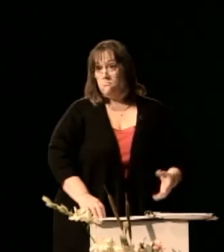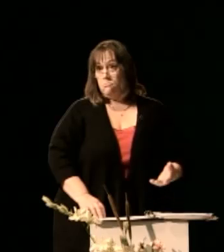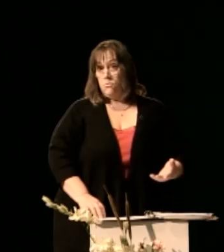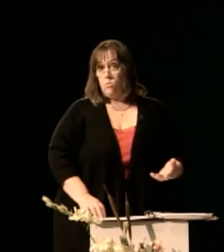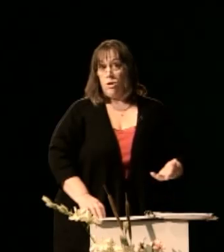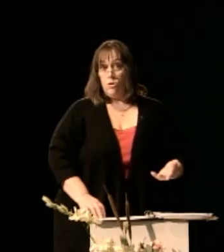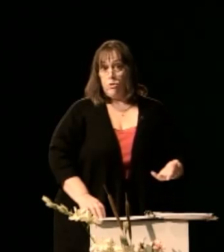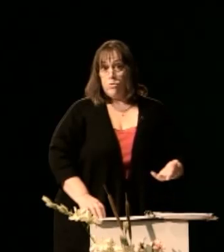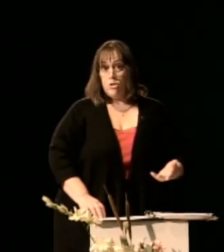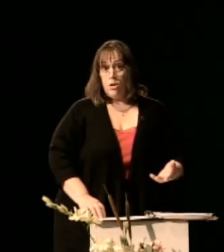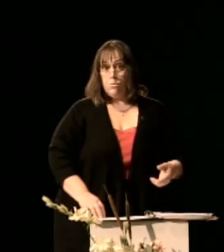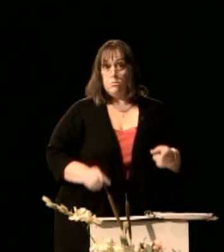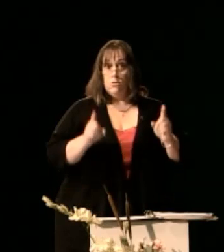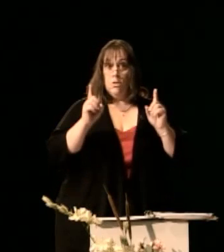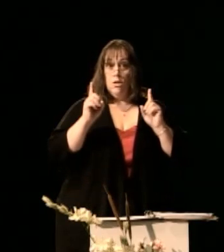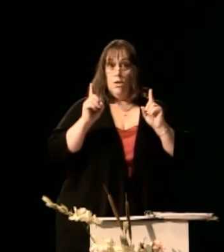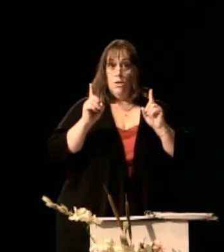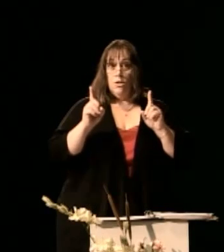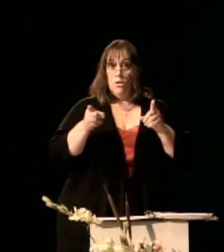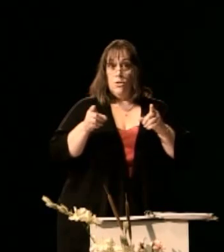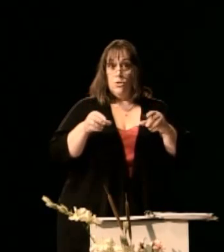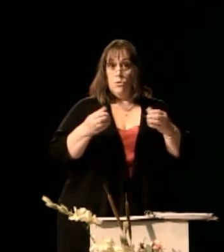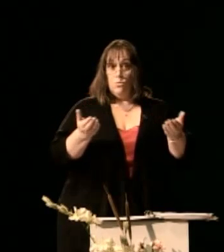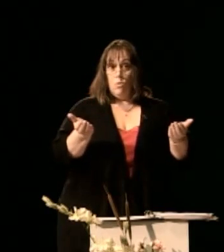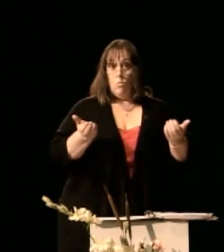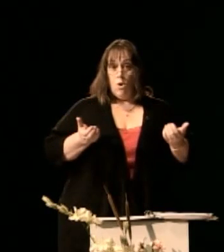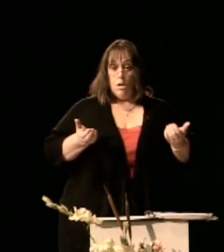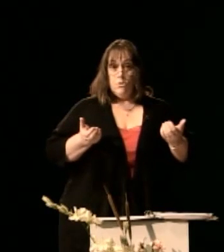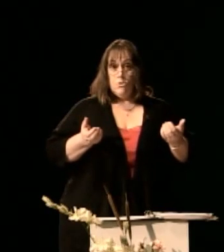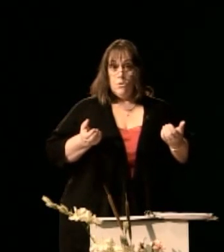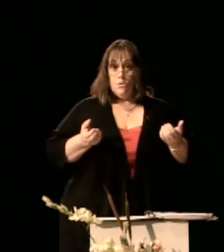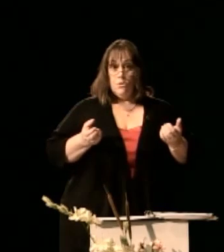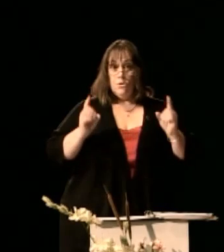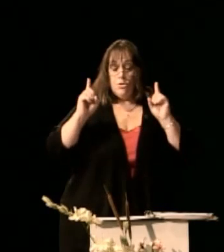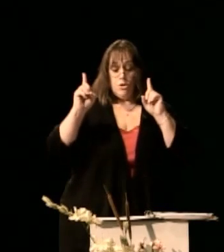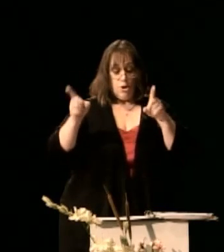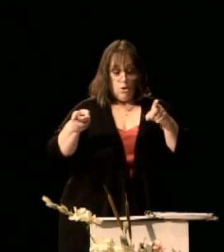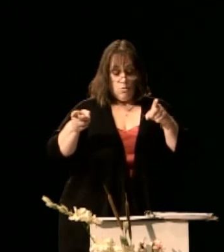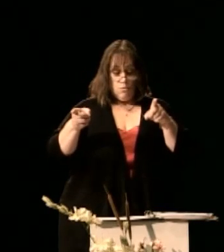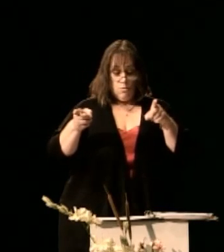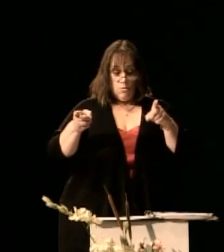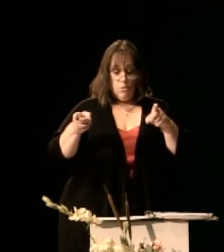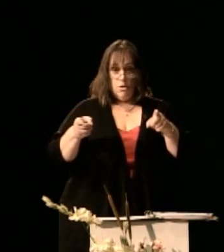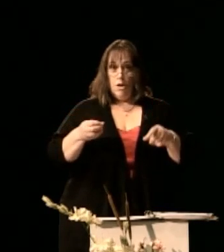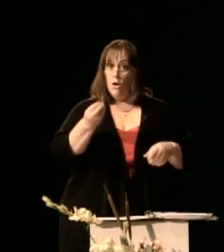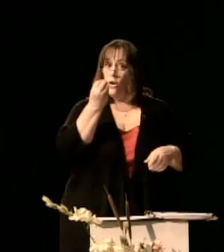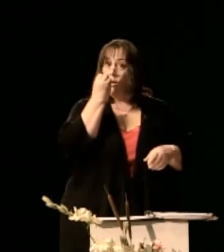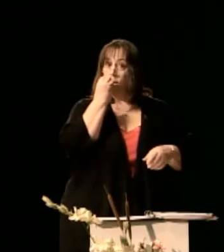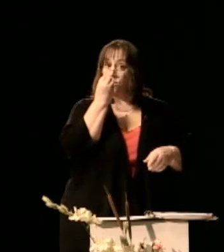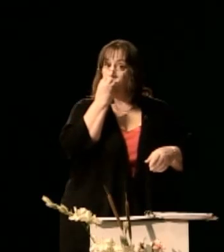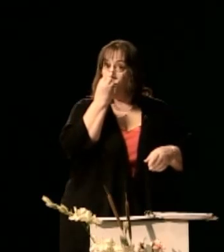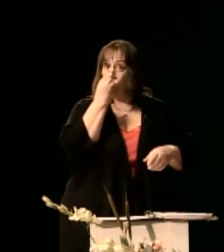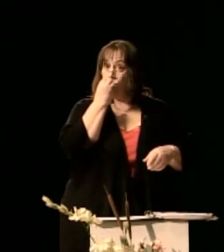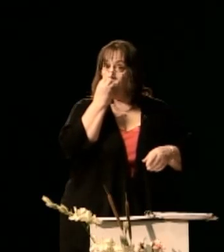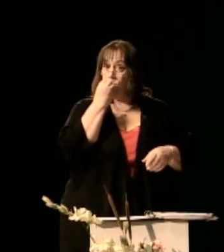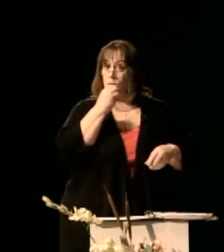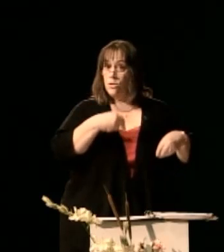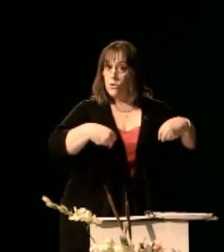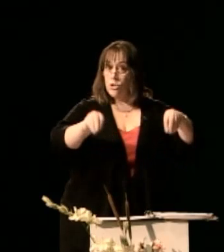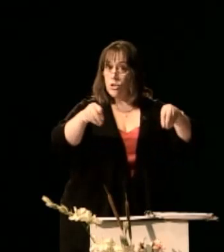You want to go grocery shopping. You want to go. It's food